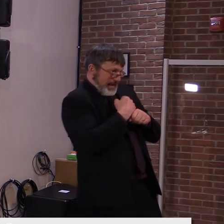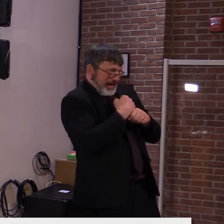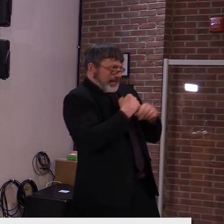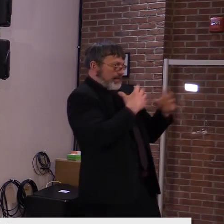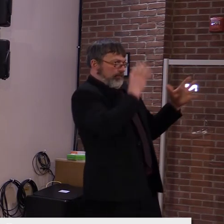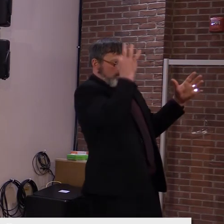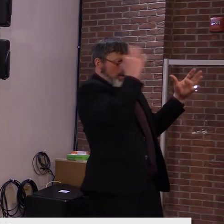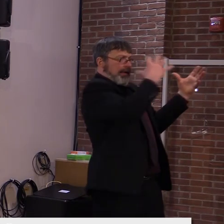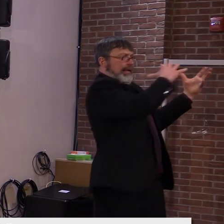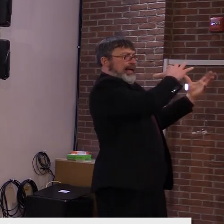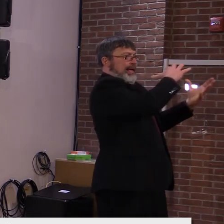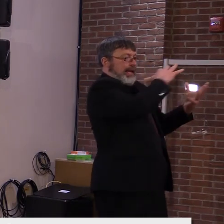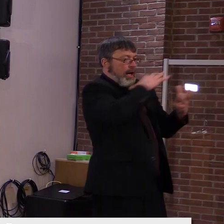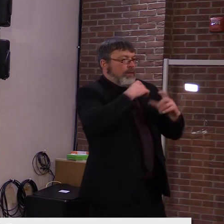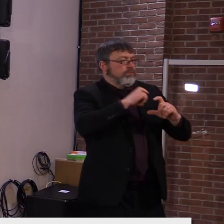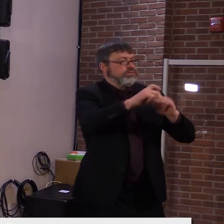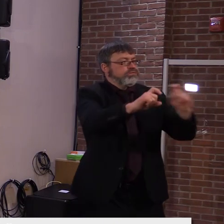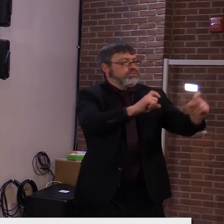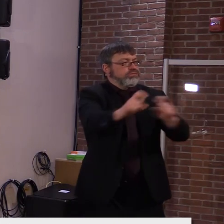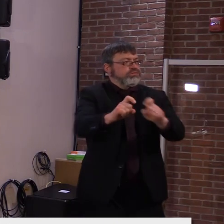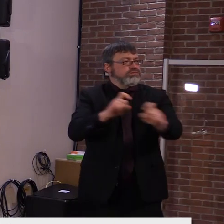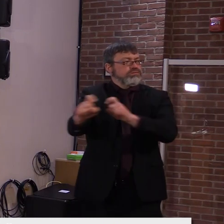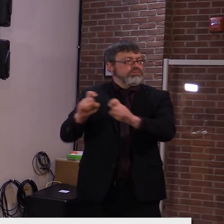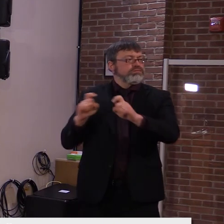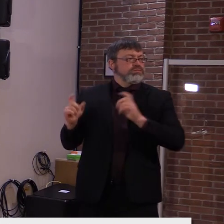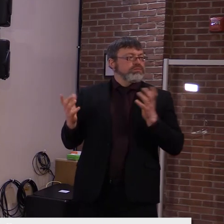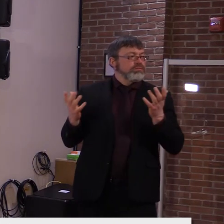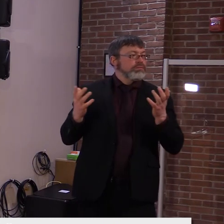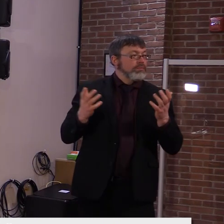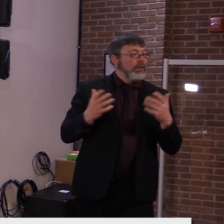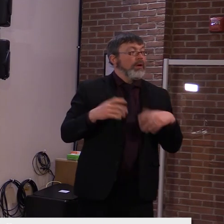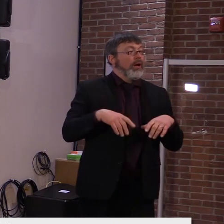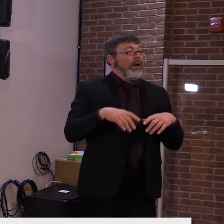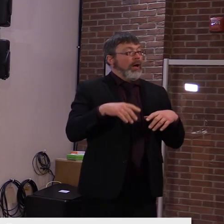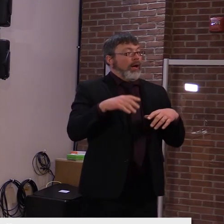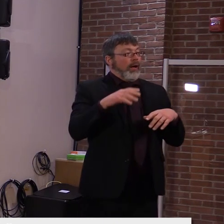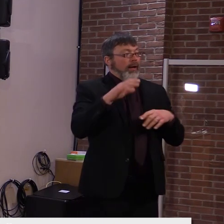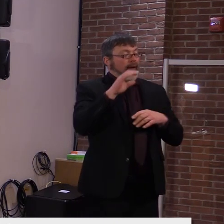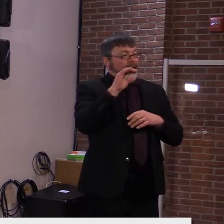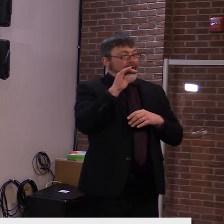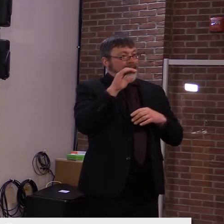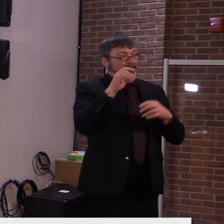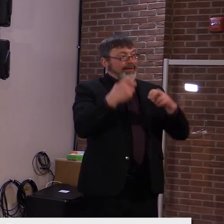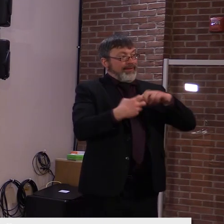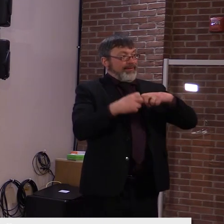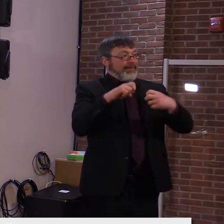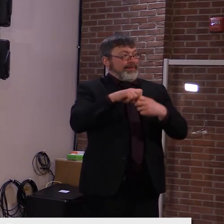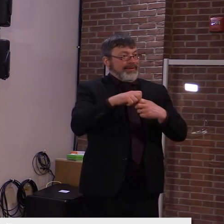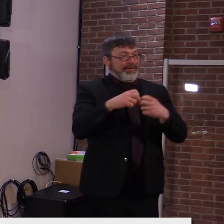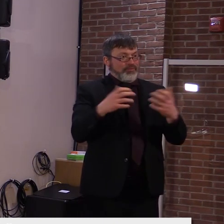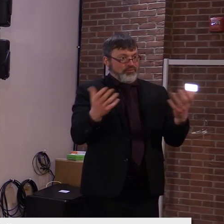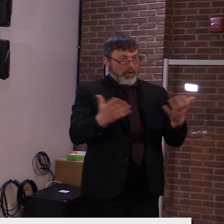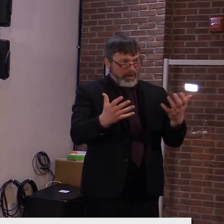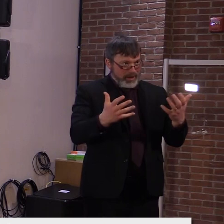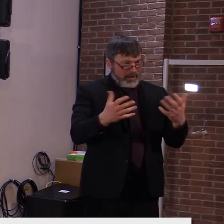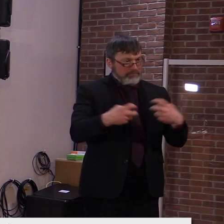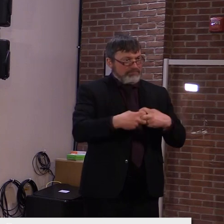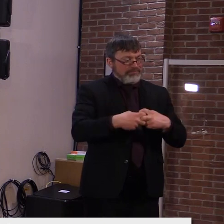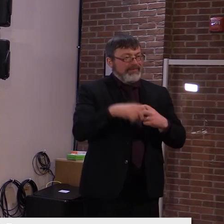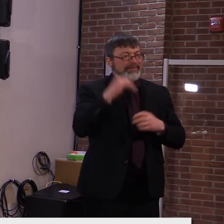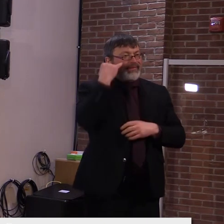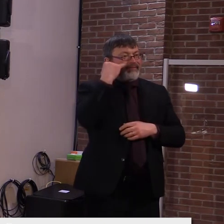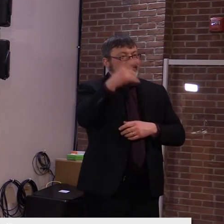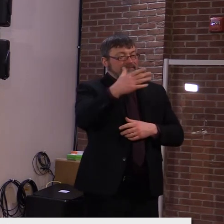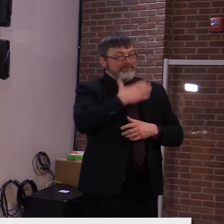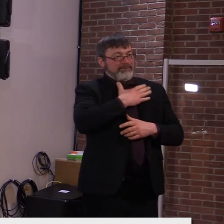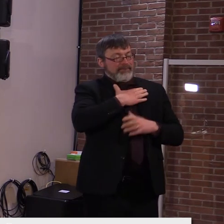when they aren't associated with our registration system. As the governor alluded, I think this is a